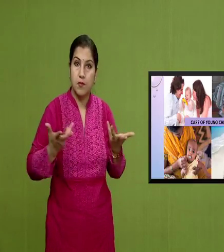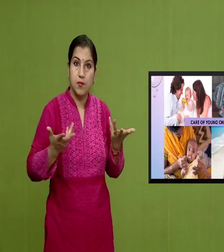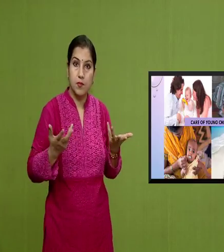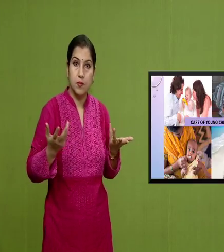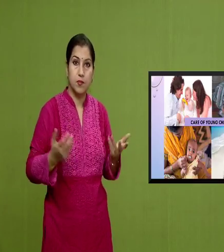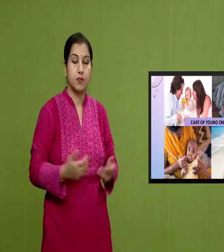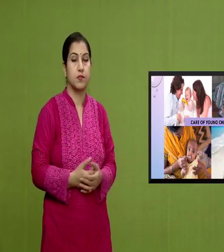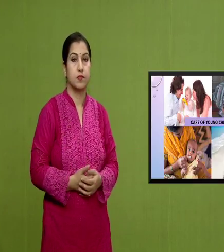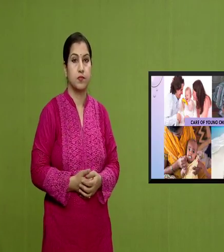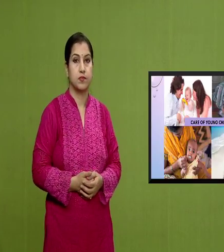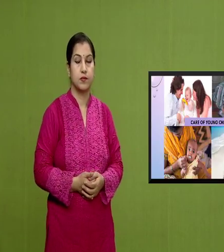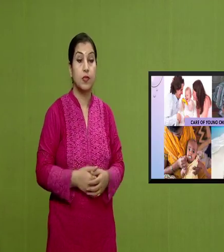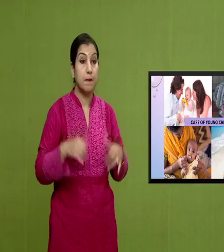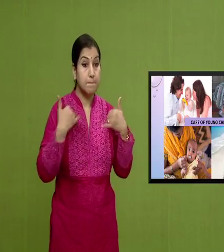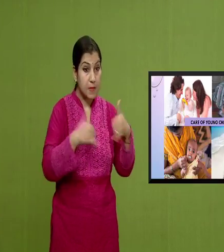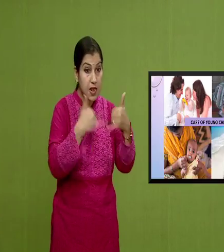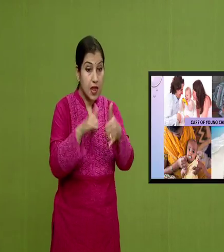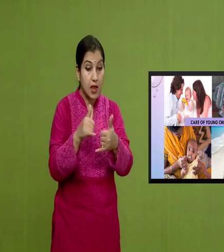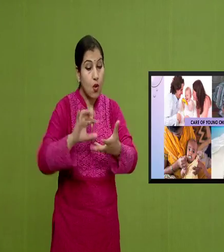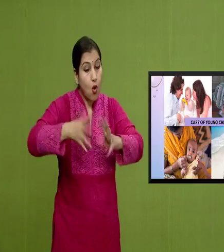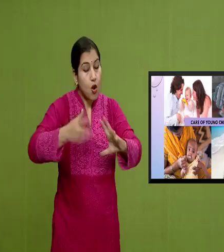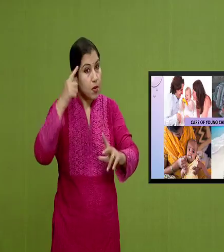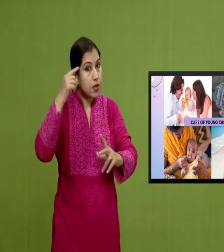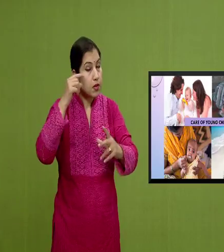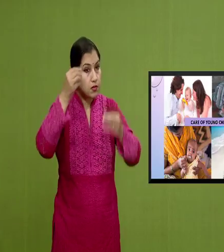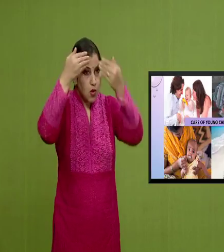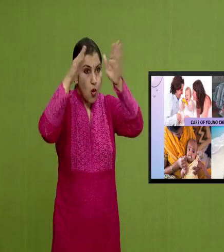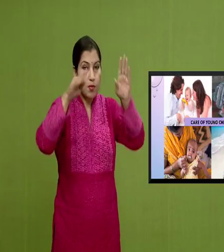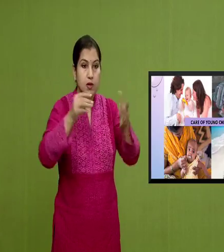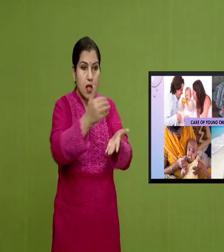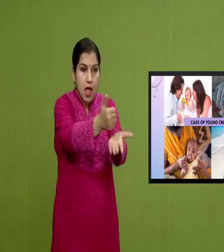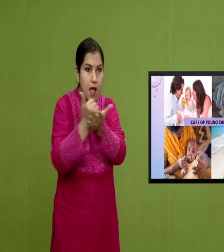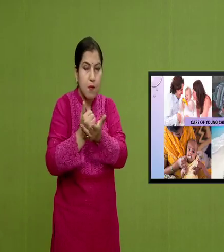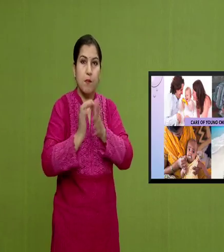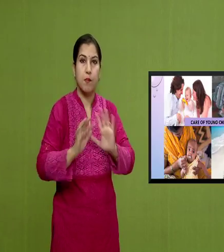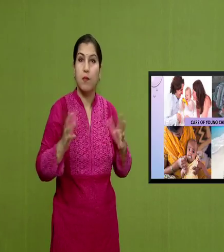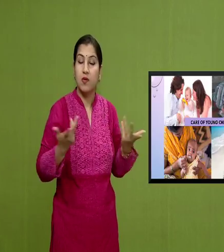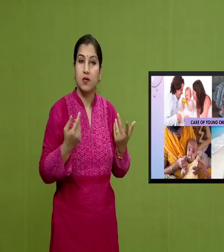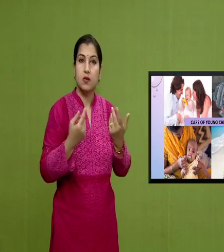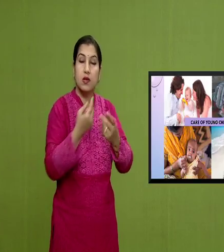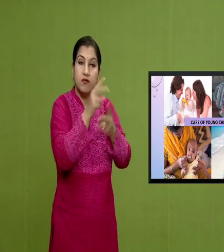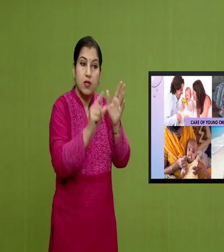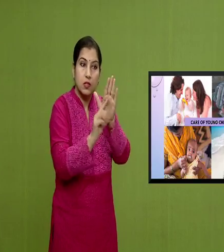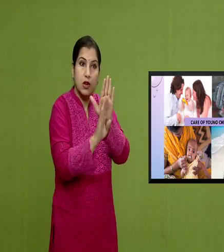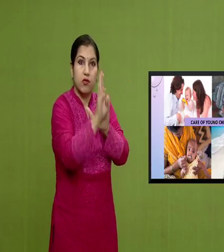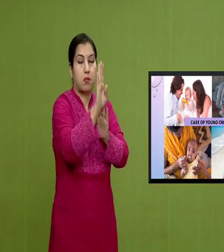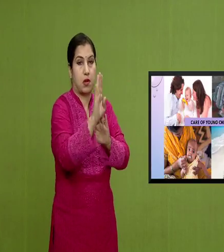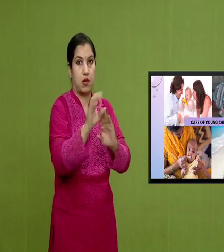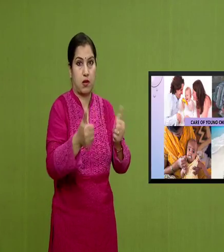because play contributes to all the facts of development